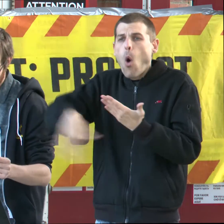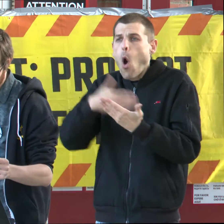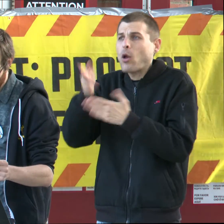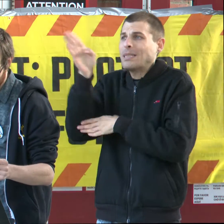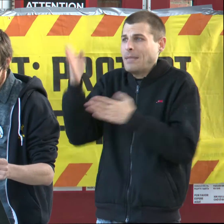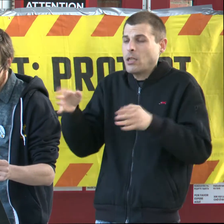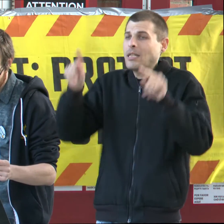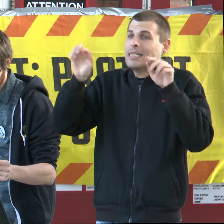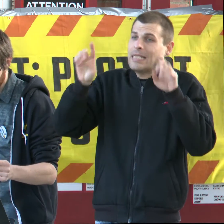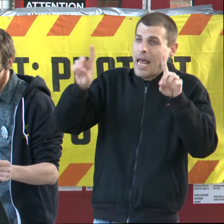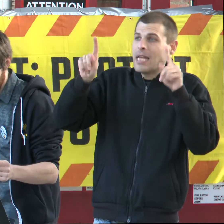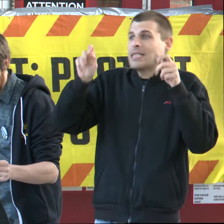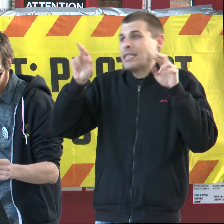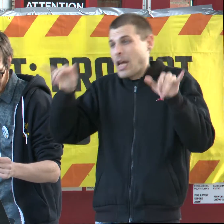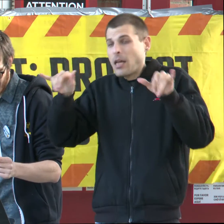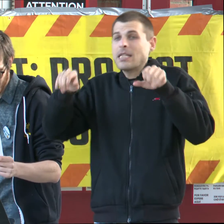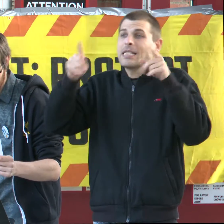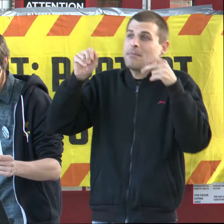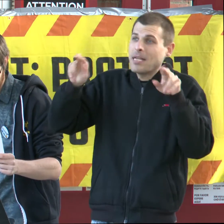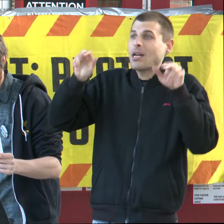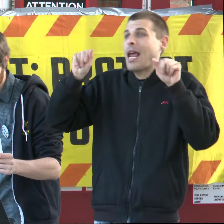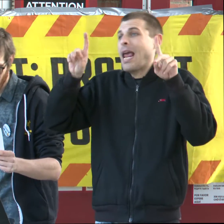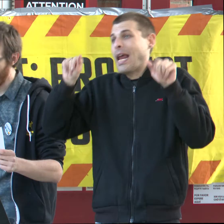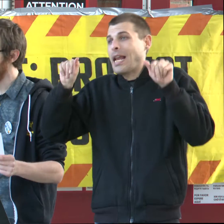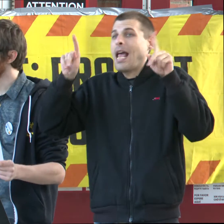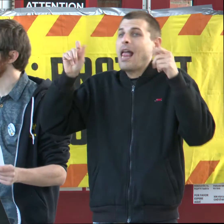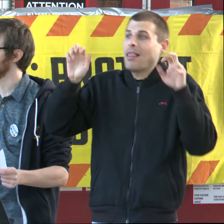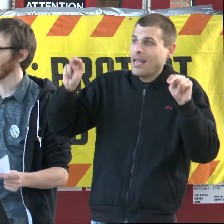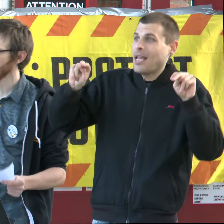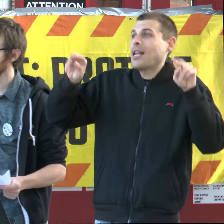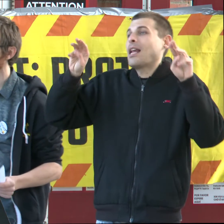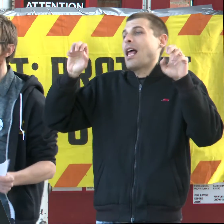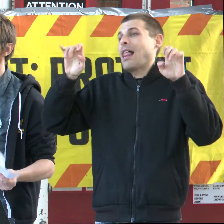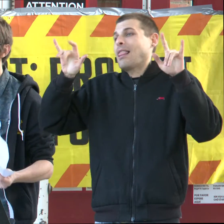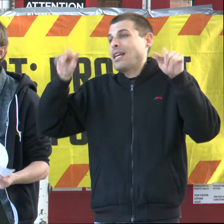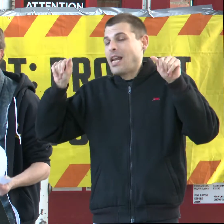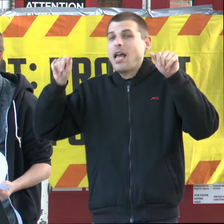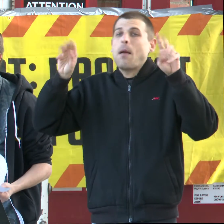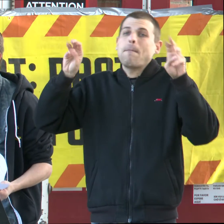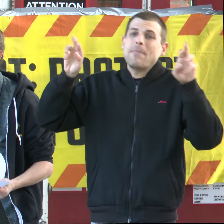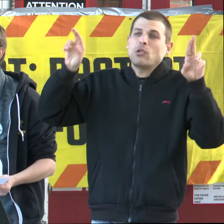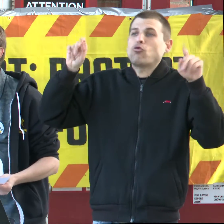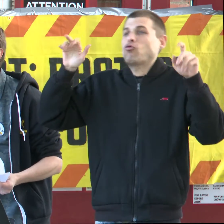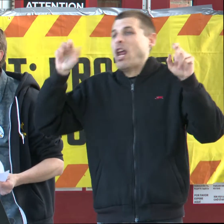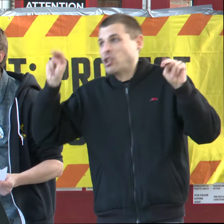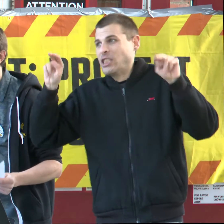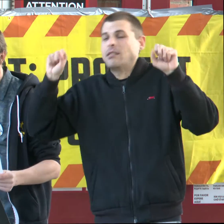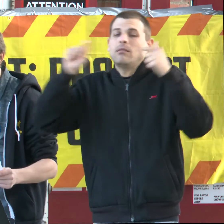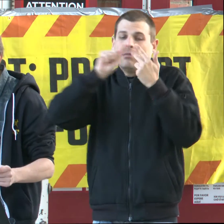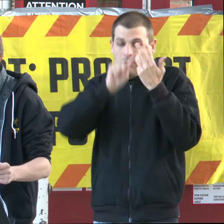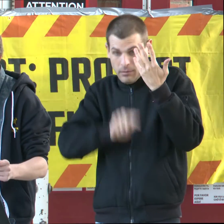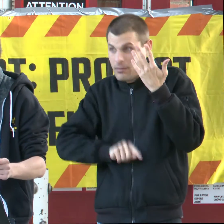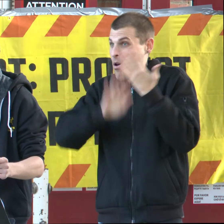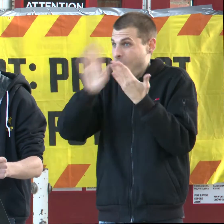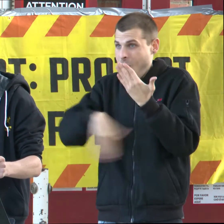We had Tad, Tori, Izzy, Sharona, Allan, Adah, Malina, Joe, and Mr. Scrutchions. Please, another round of applause for all of our